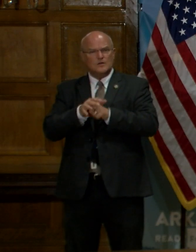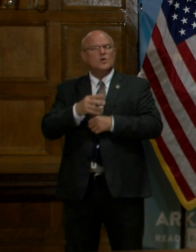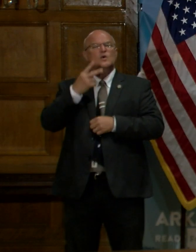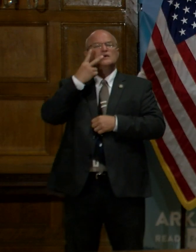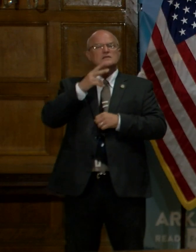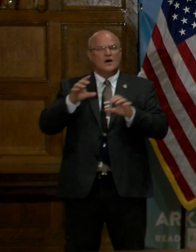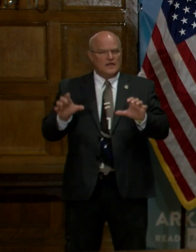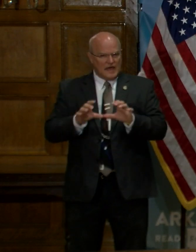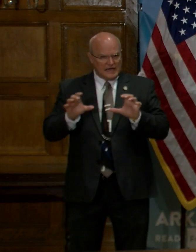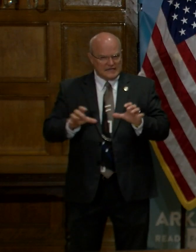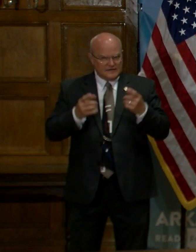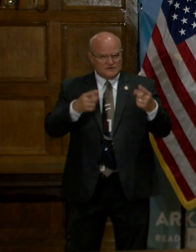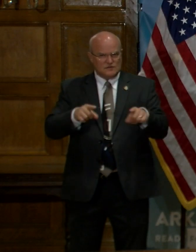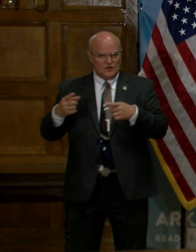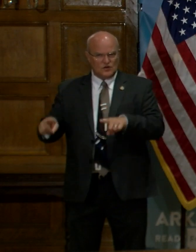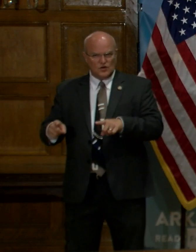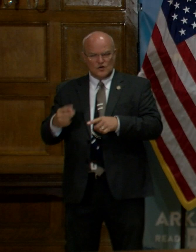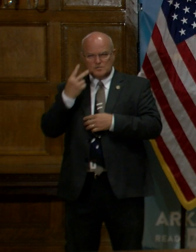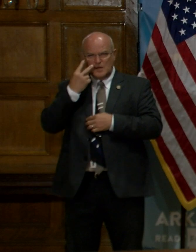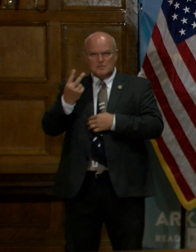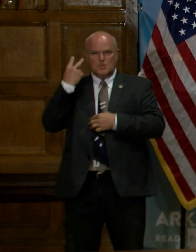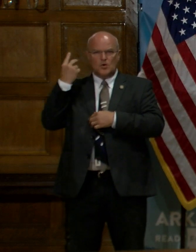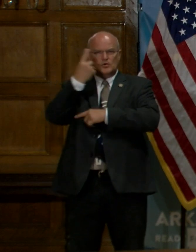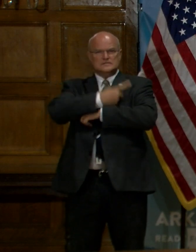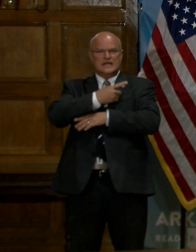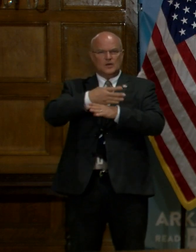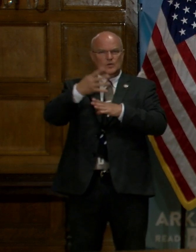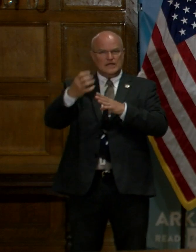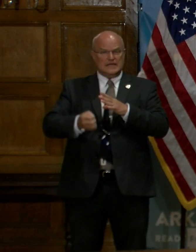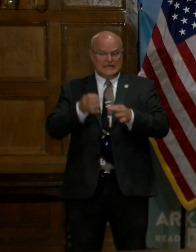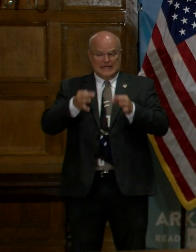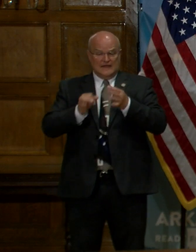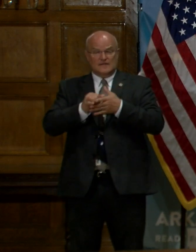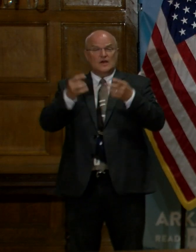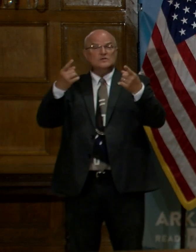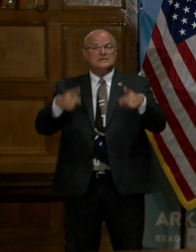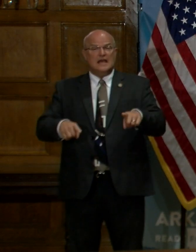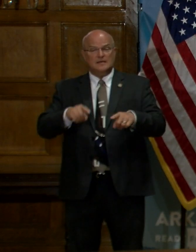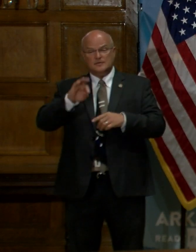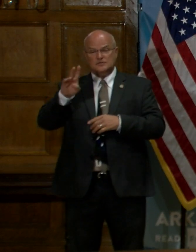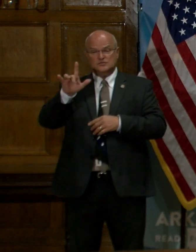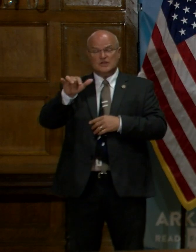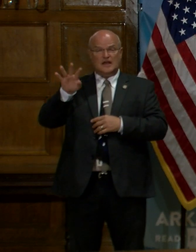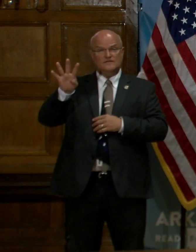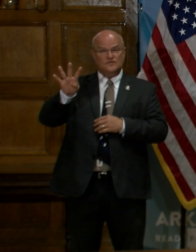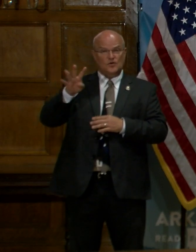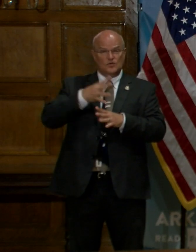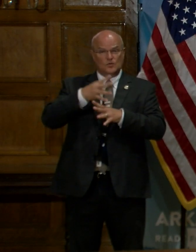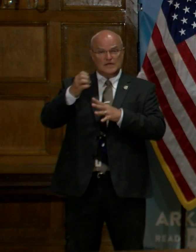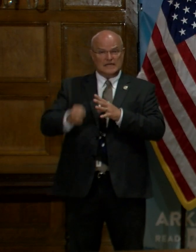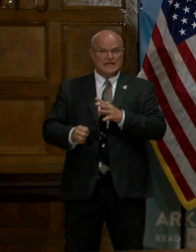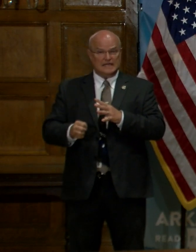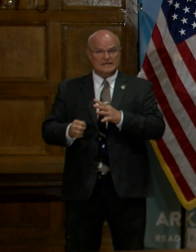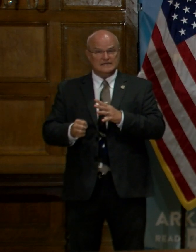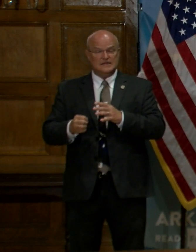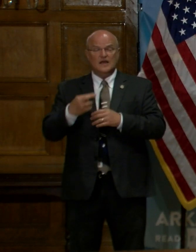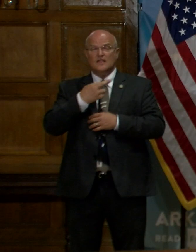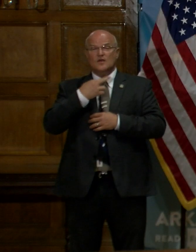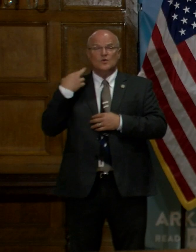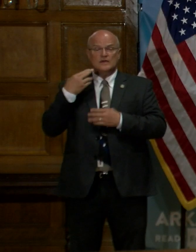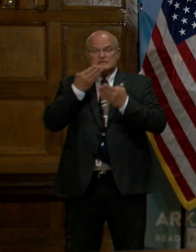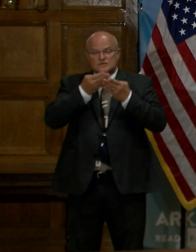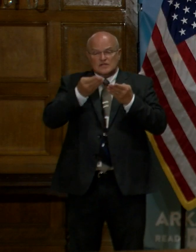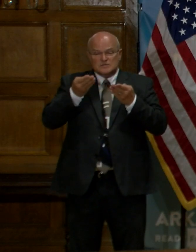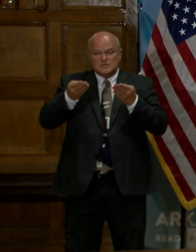those activities occur over Memorial Day weekend. If those happen over July 4th weekend, the risk